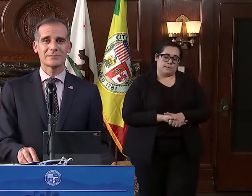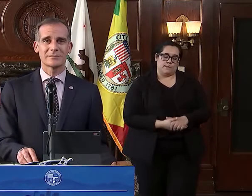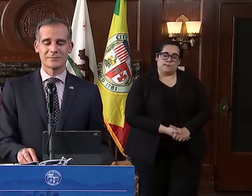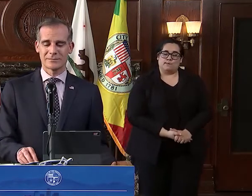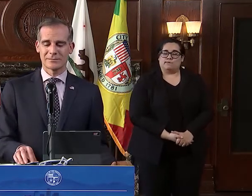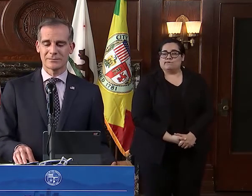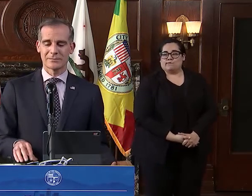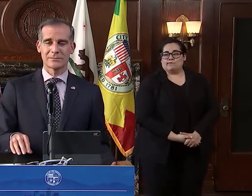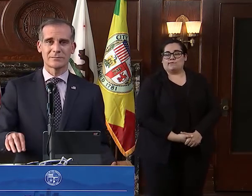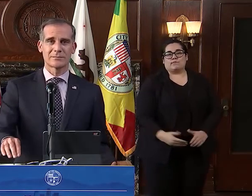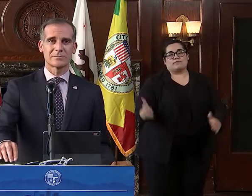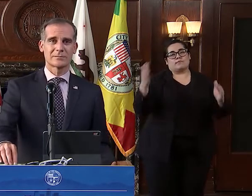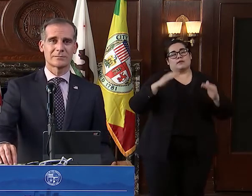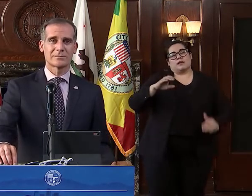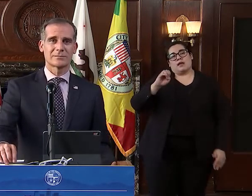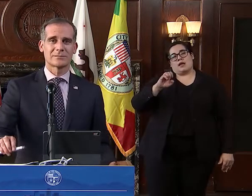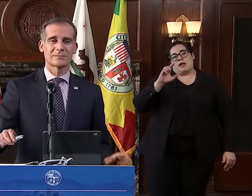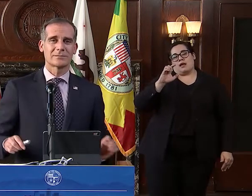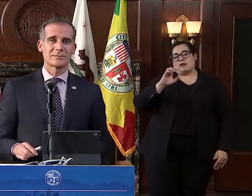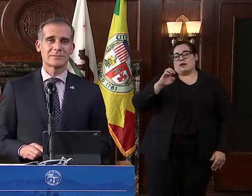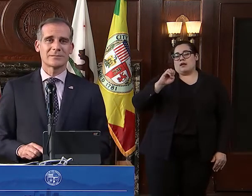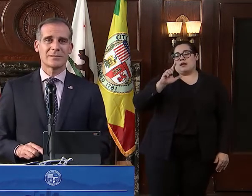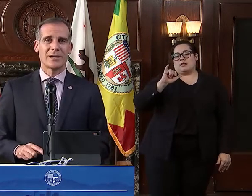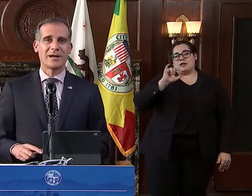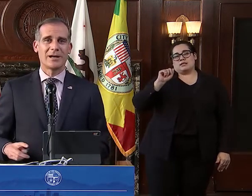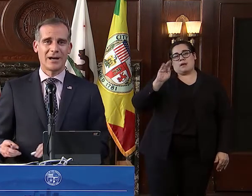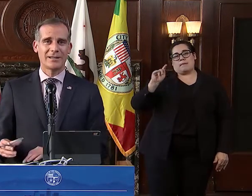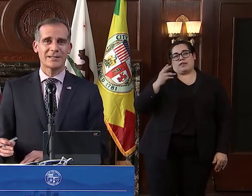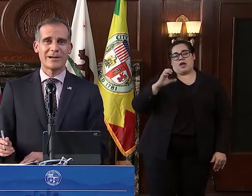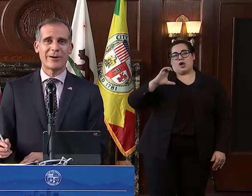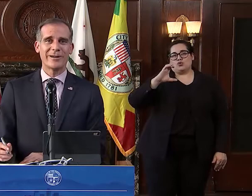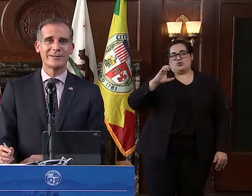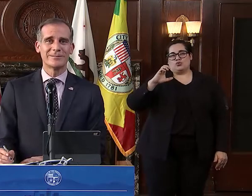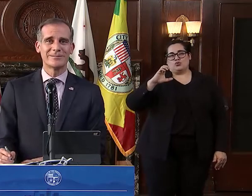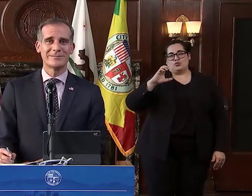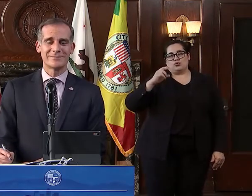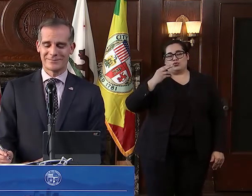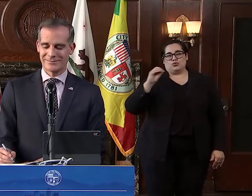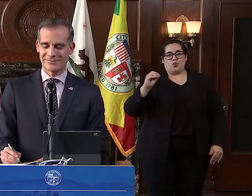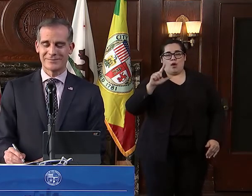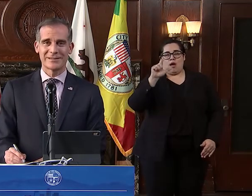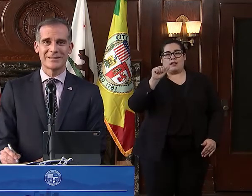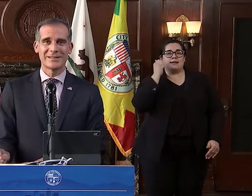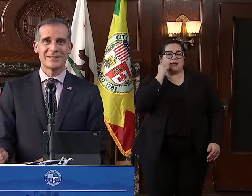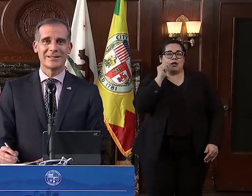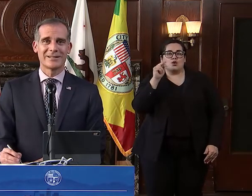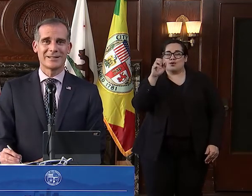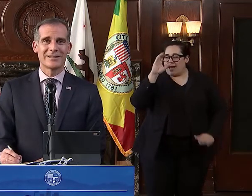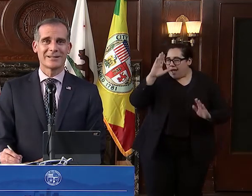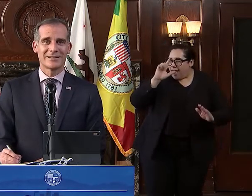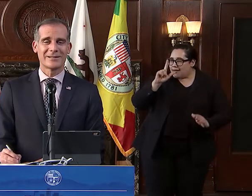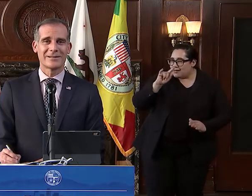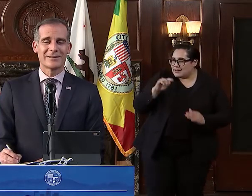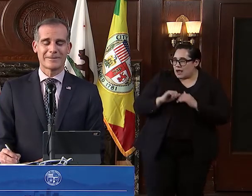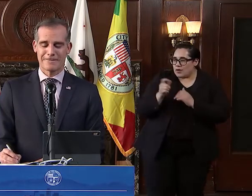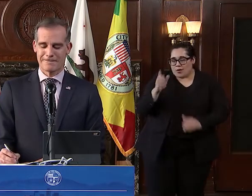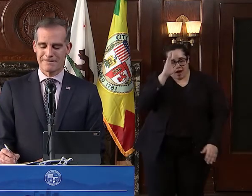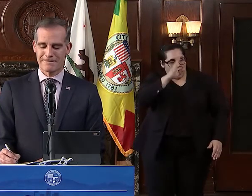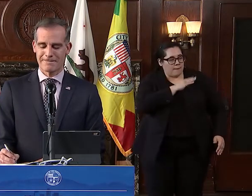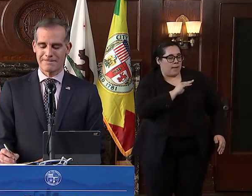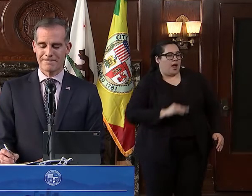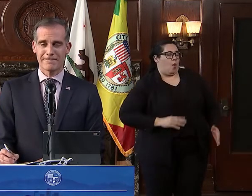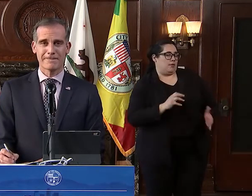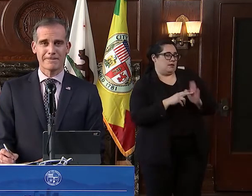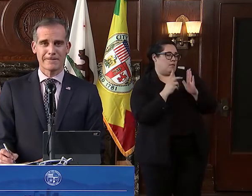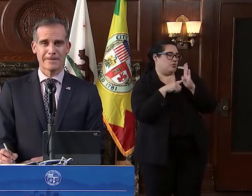Next, we'll go to the line of Elizabeth Chu with LA Daily News. Please go ahead. Hi, Liz. How are you? Hey, Mayor. I just want to